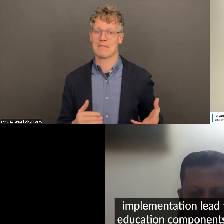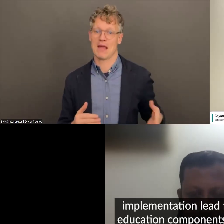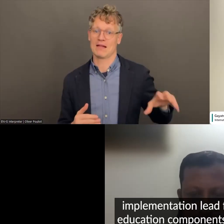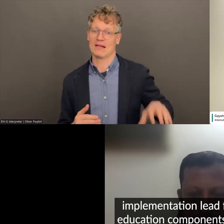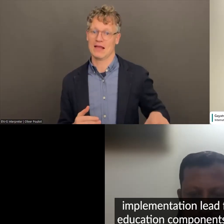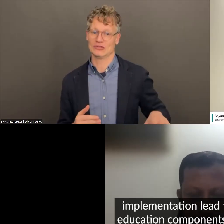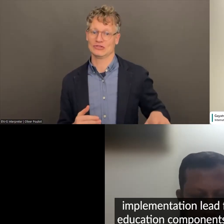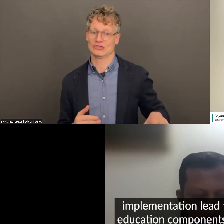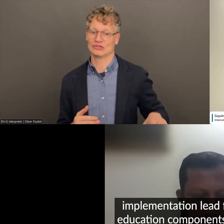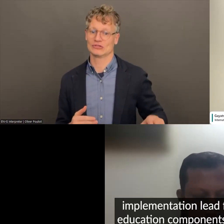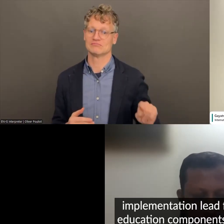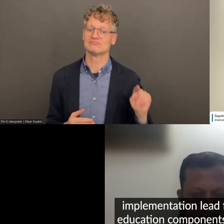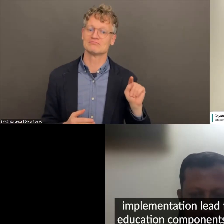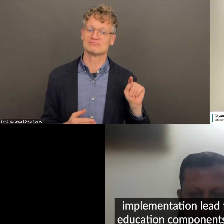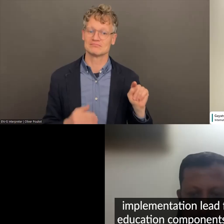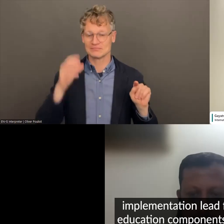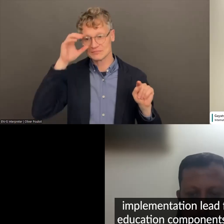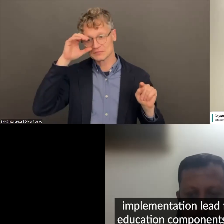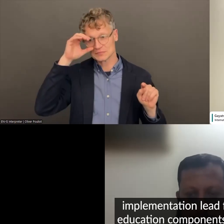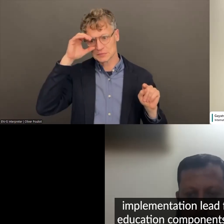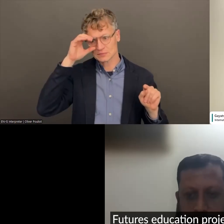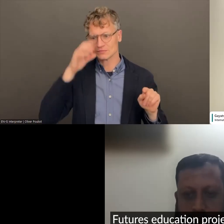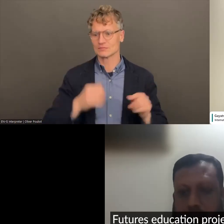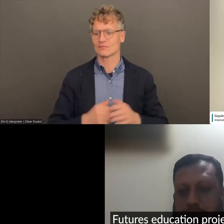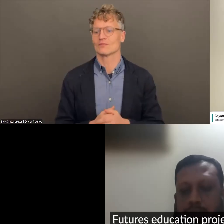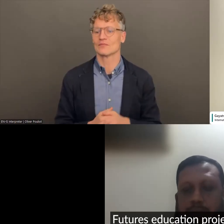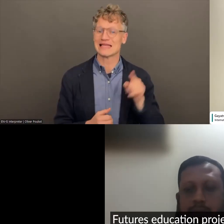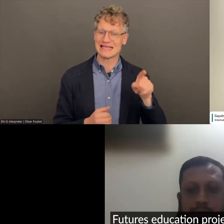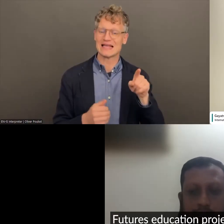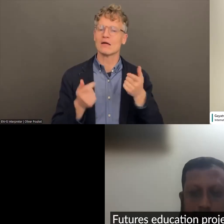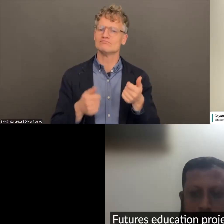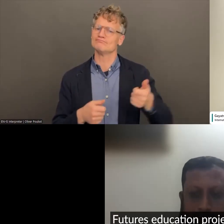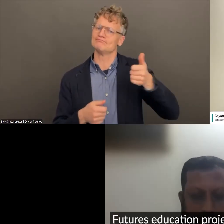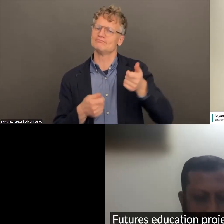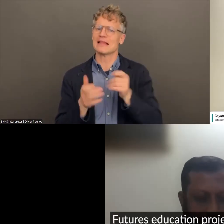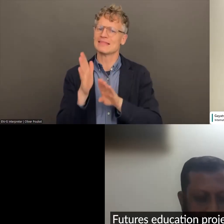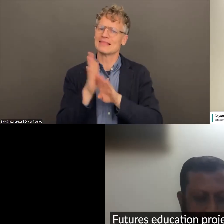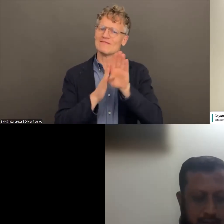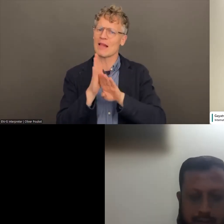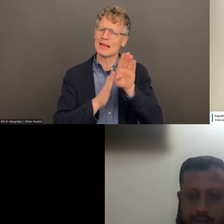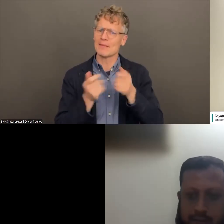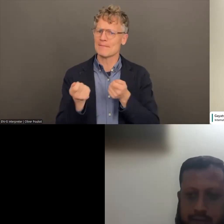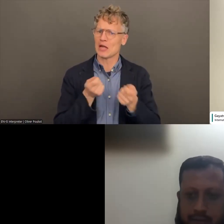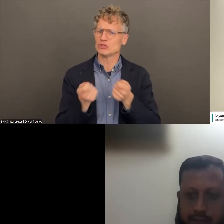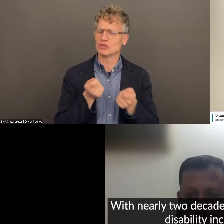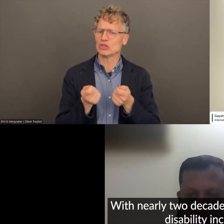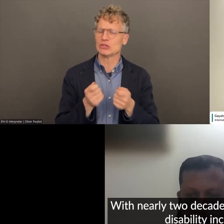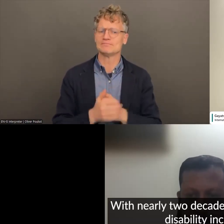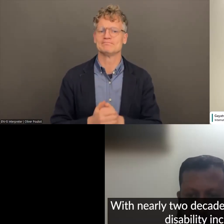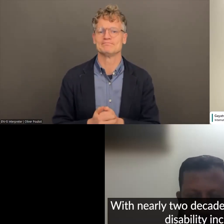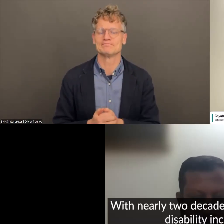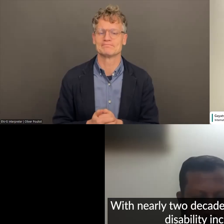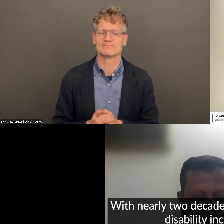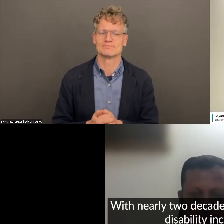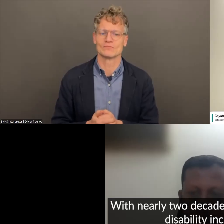for home-based education components of the Inclusive Future Education Project in Bangladesh. With